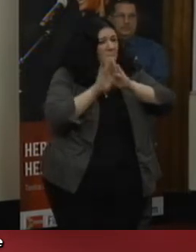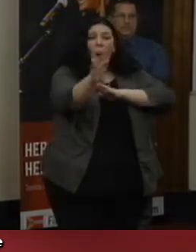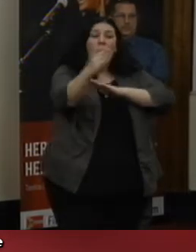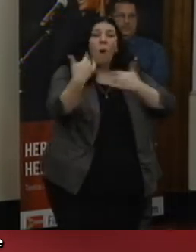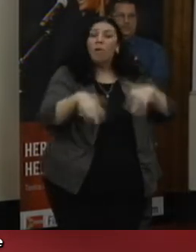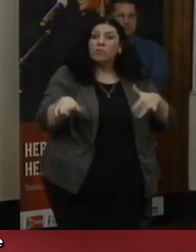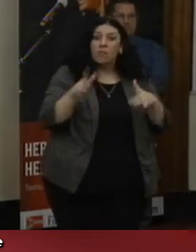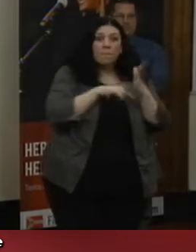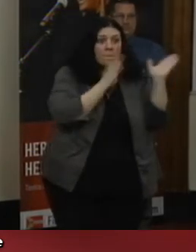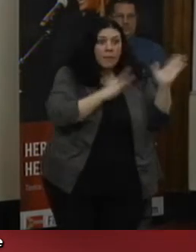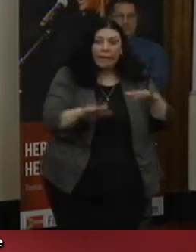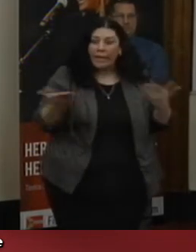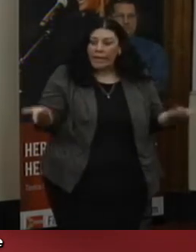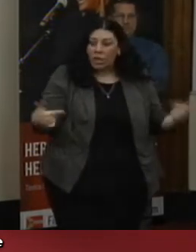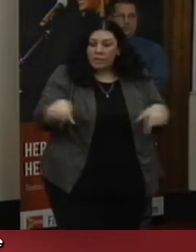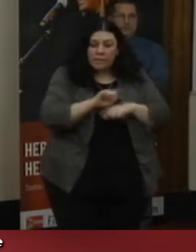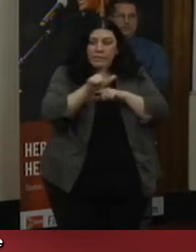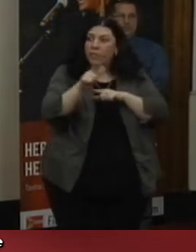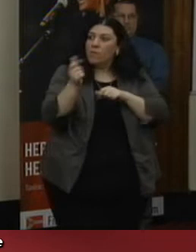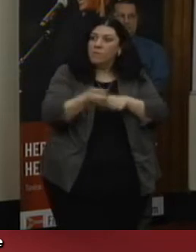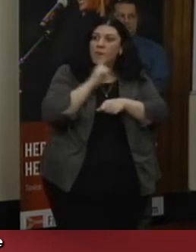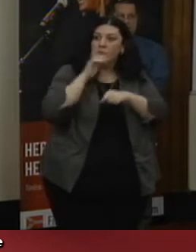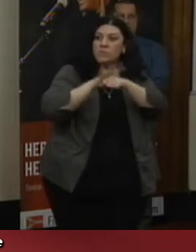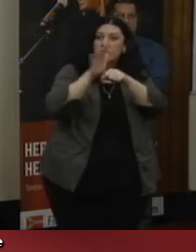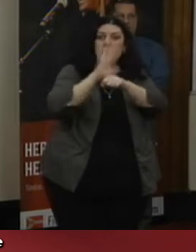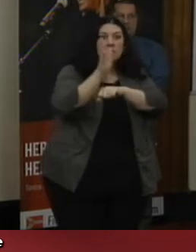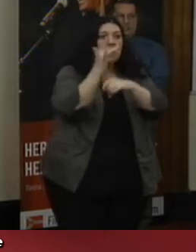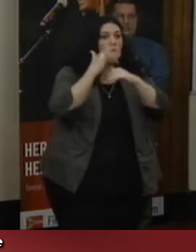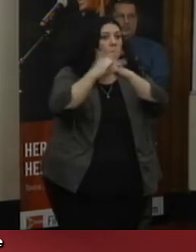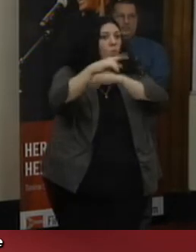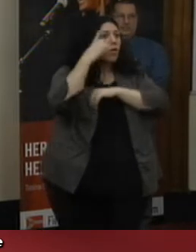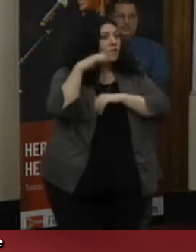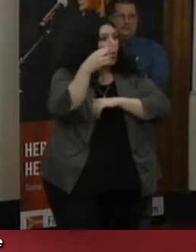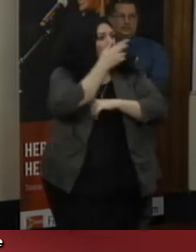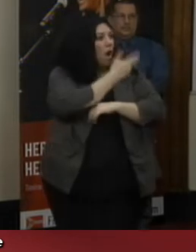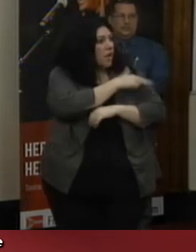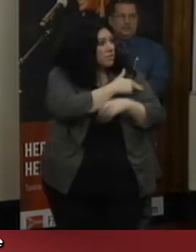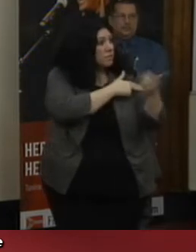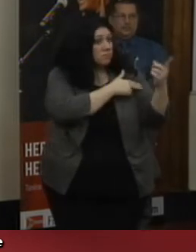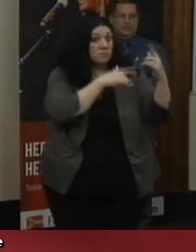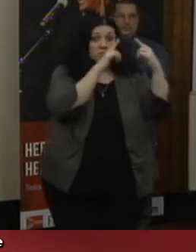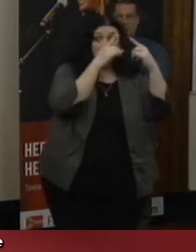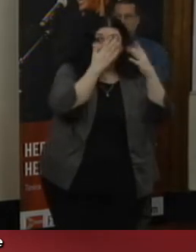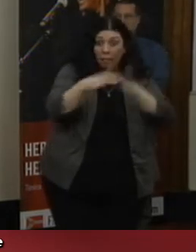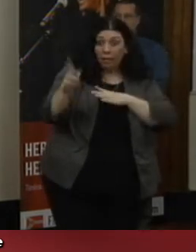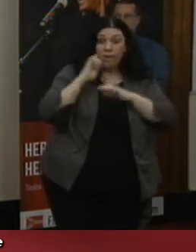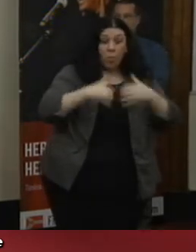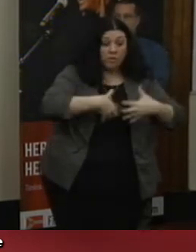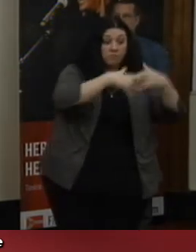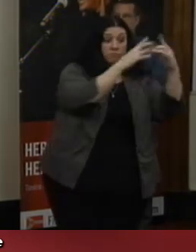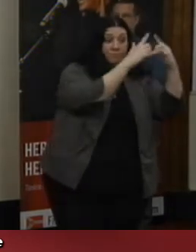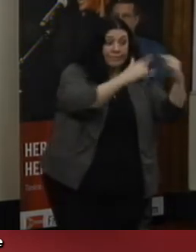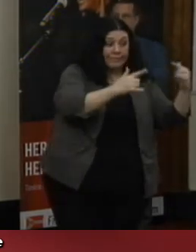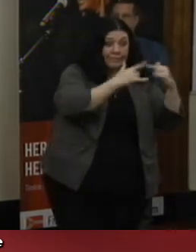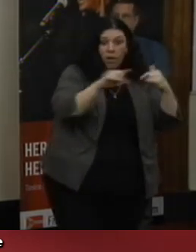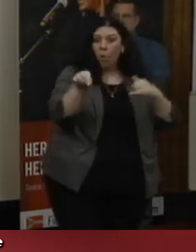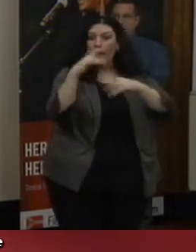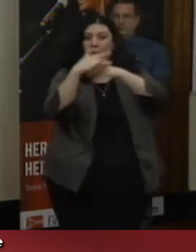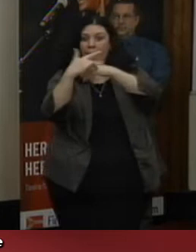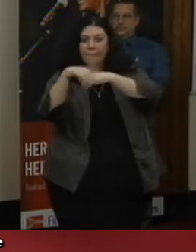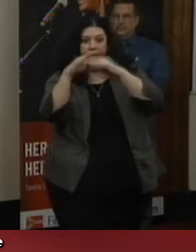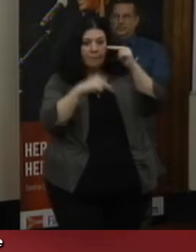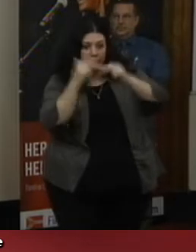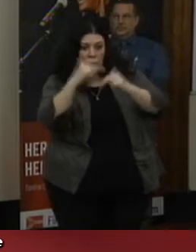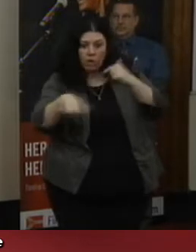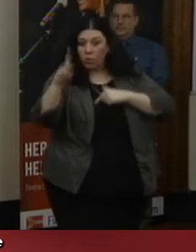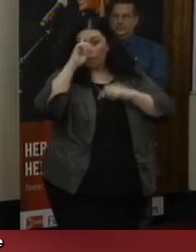planning is being done here in St. Louis to increase hospital capacity? Are there any plans for any tent hospitals or turning some sort of vacant building into